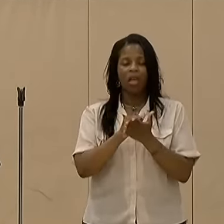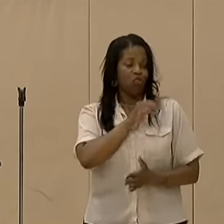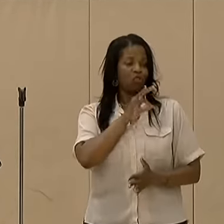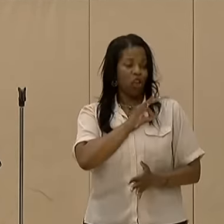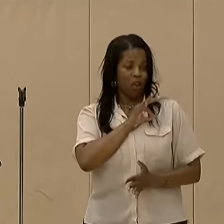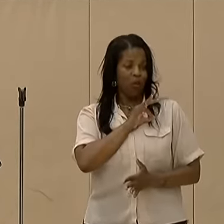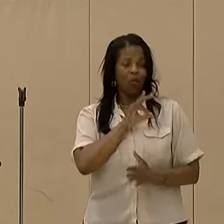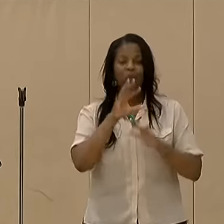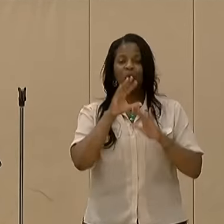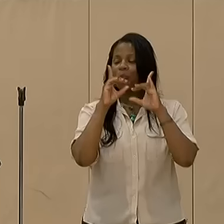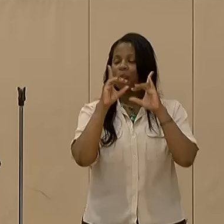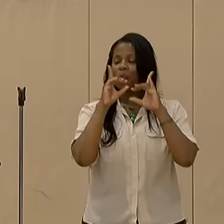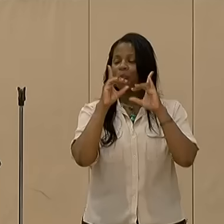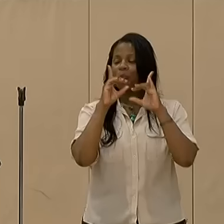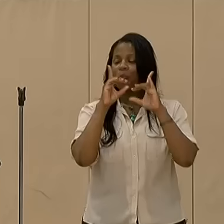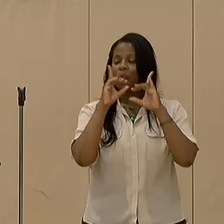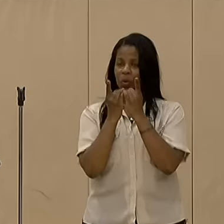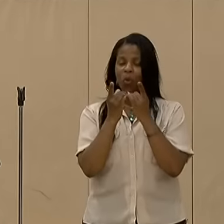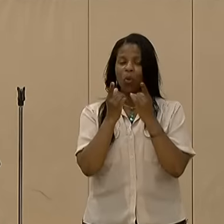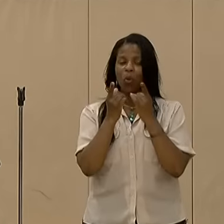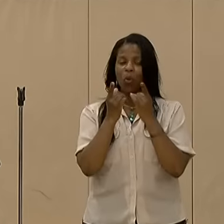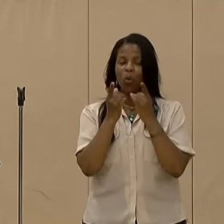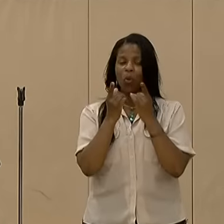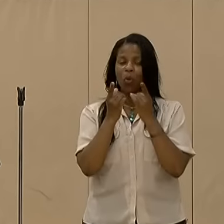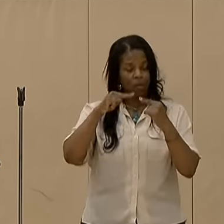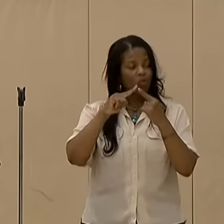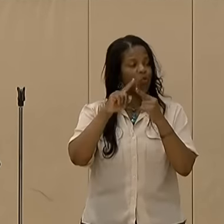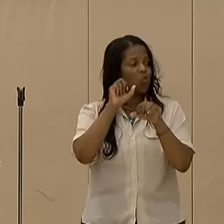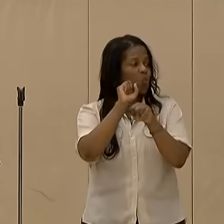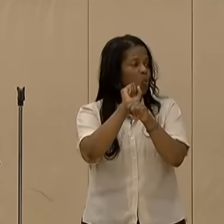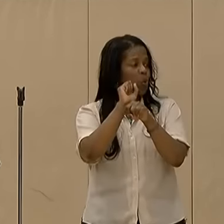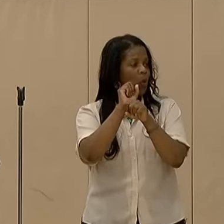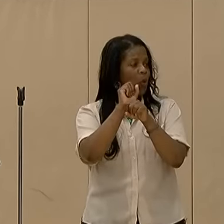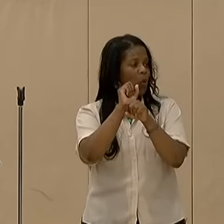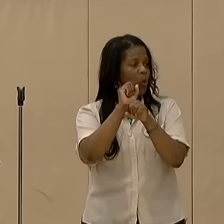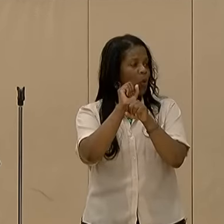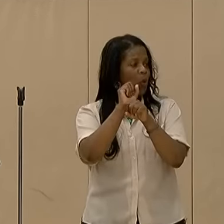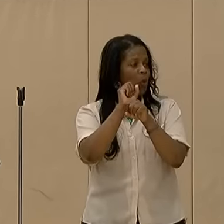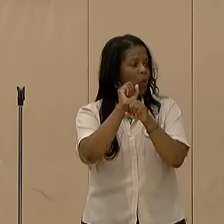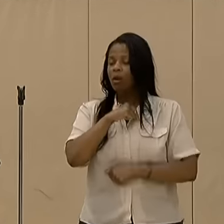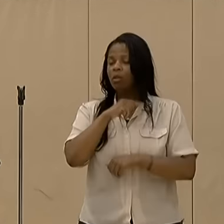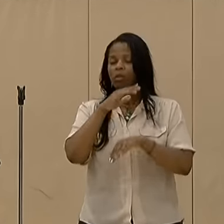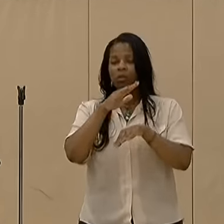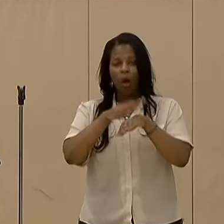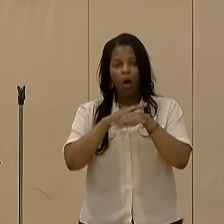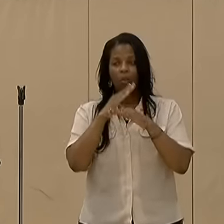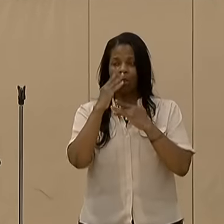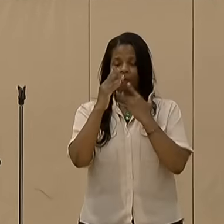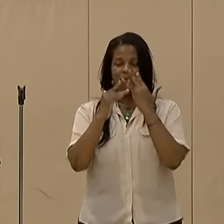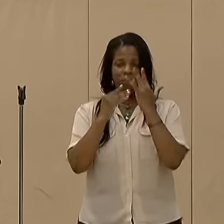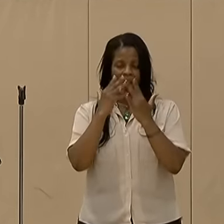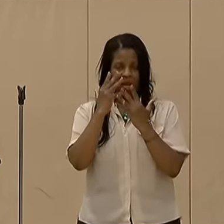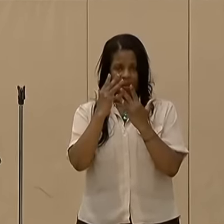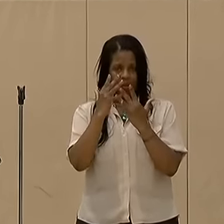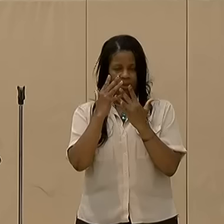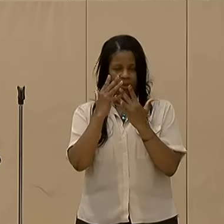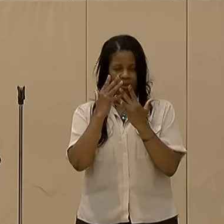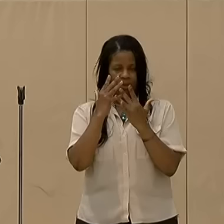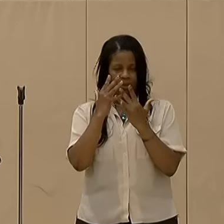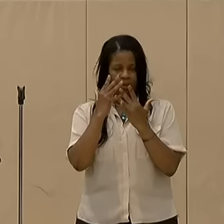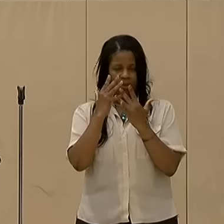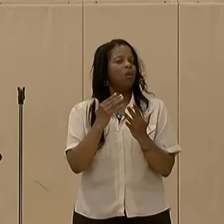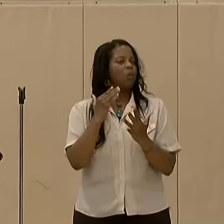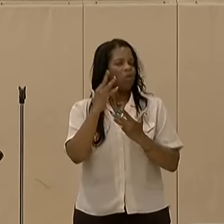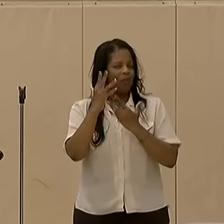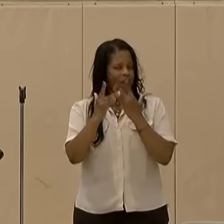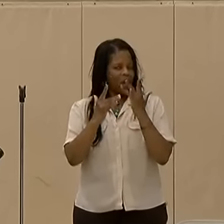law enforcement agency, when they come to work with us on a fire, it's the responding fire decision makers,